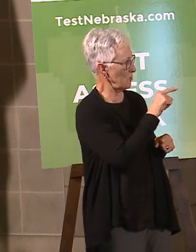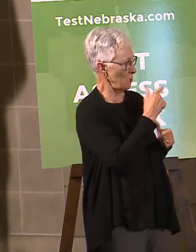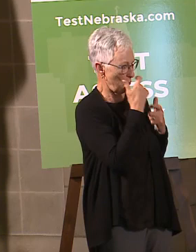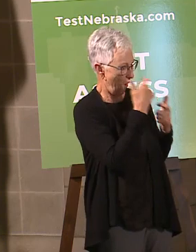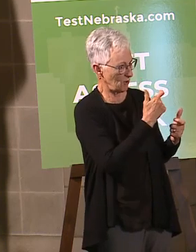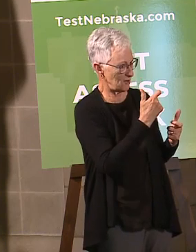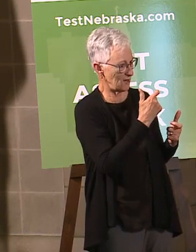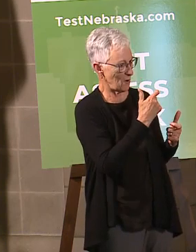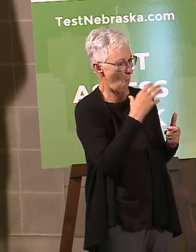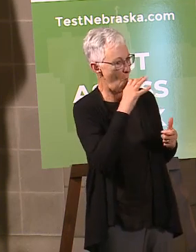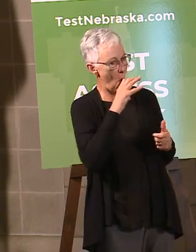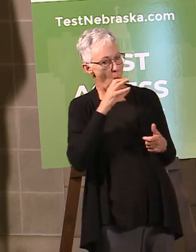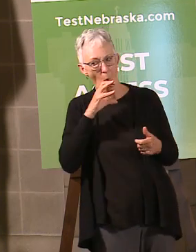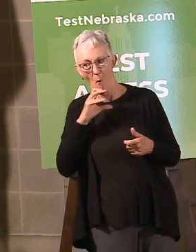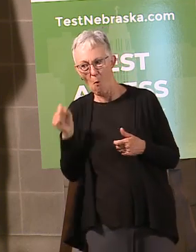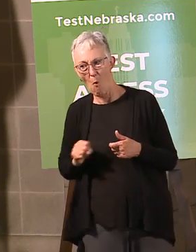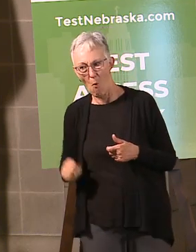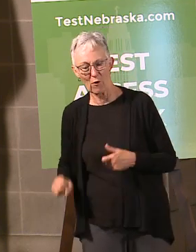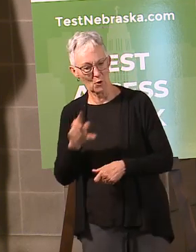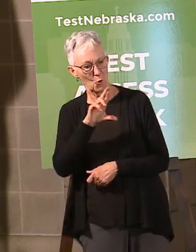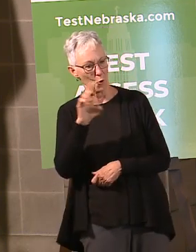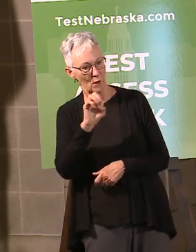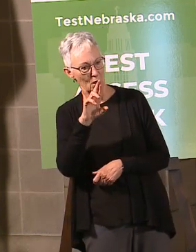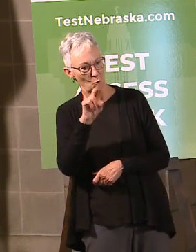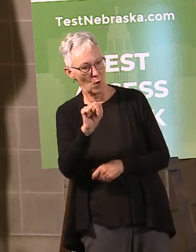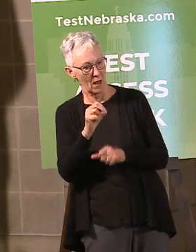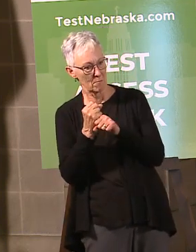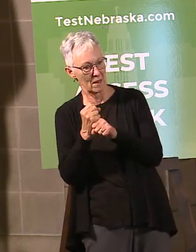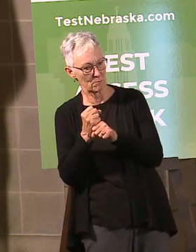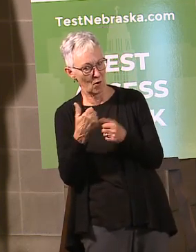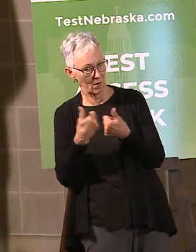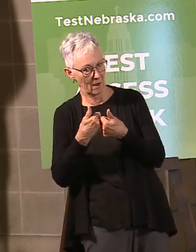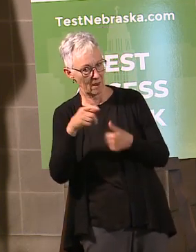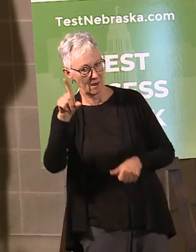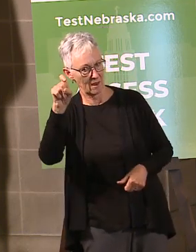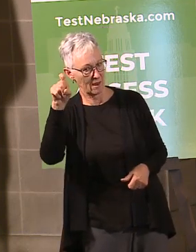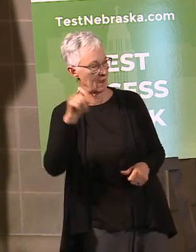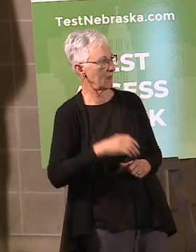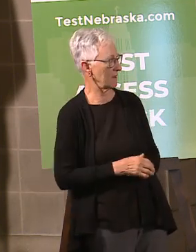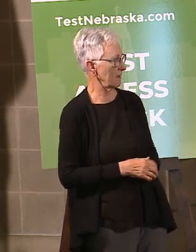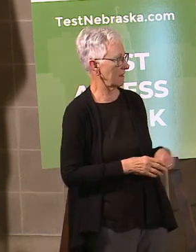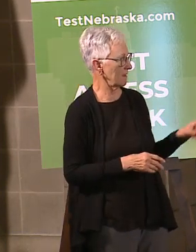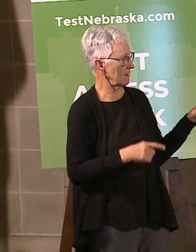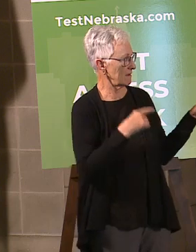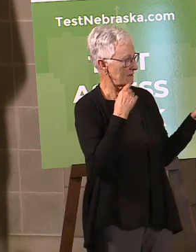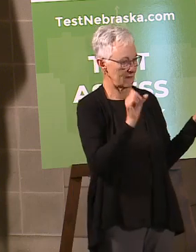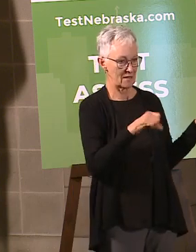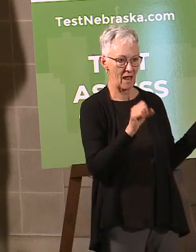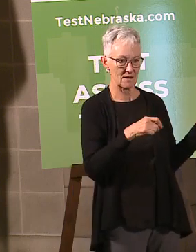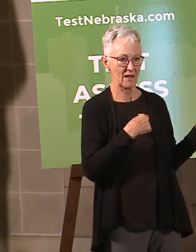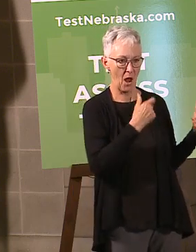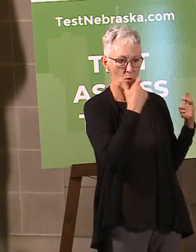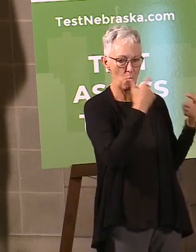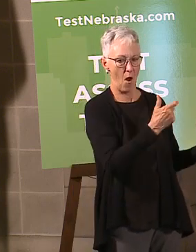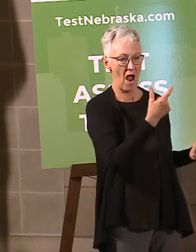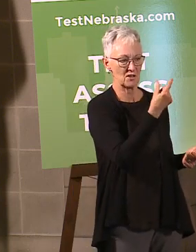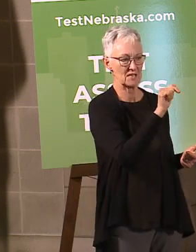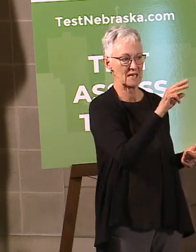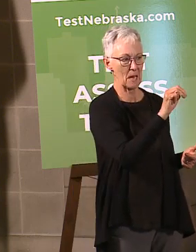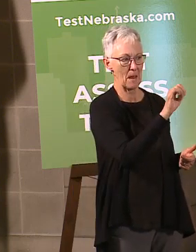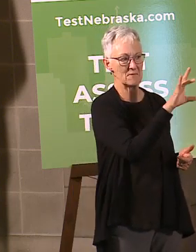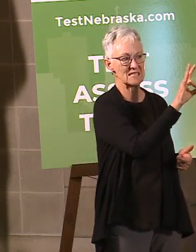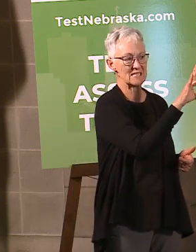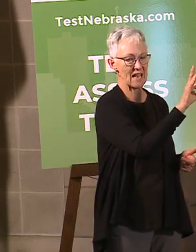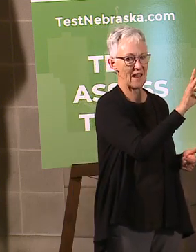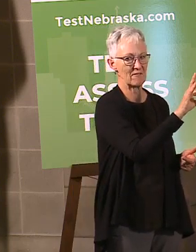And Paul's asking, I've been watching all games. As a matter of fact, I did go back and watch Game 7 of the 2016 World Series.